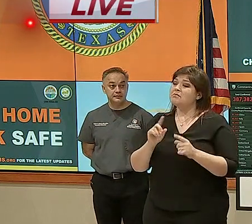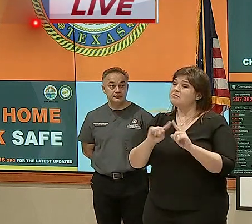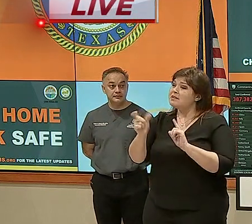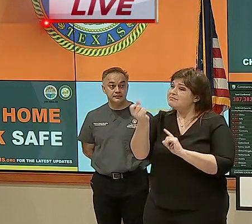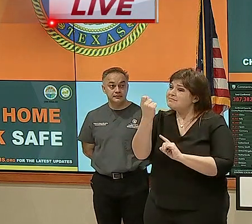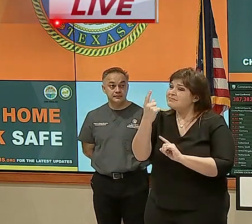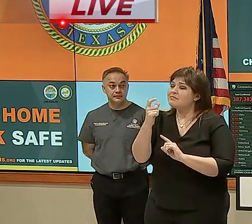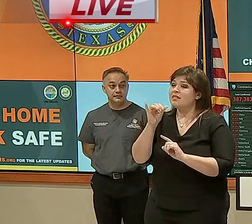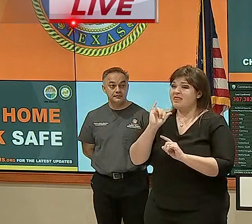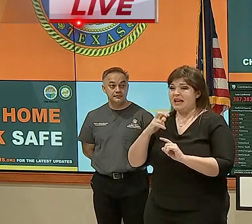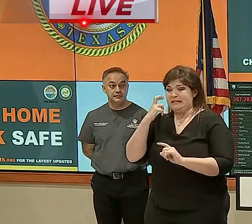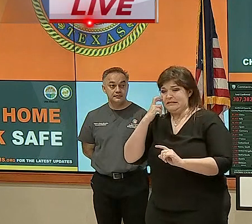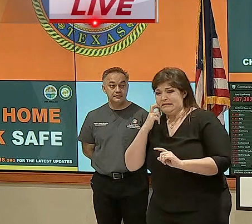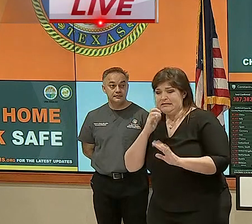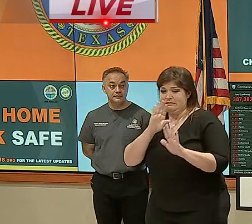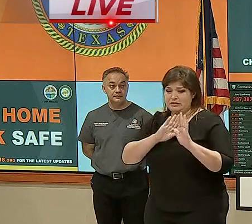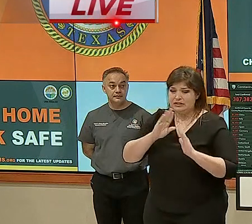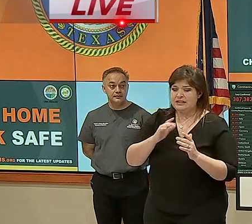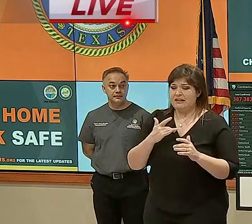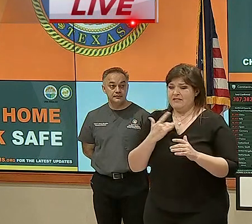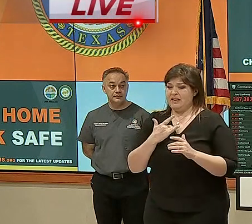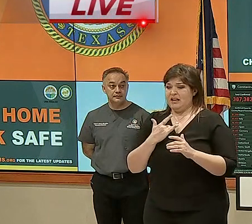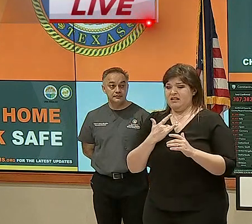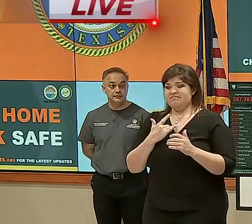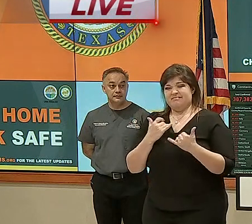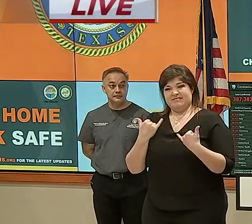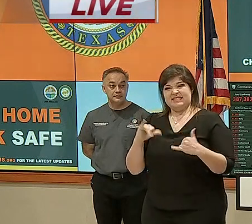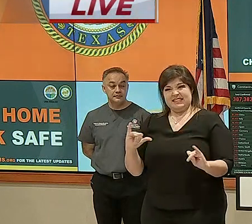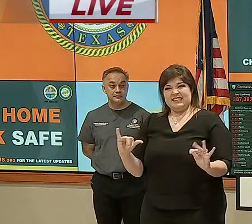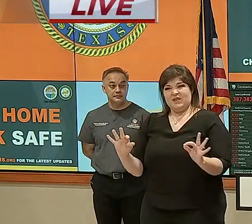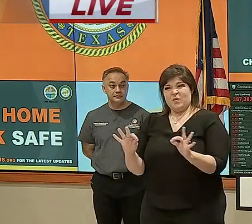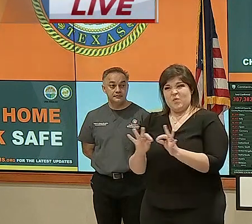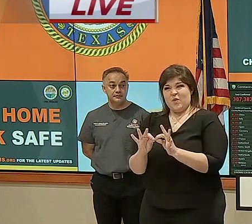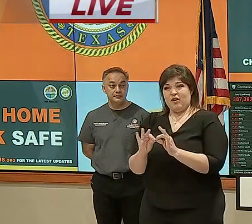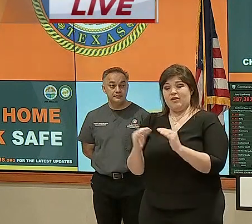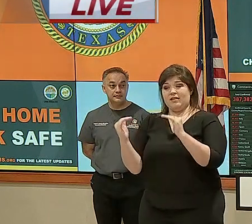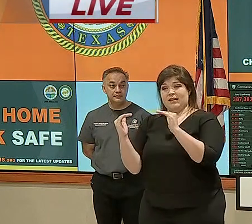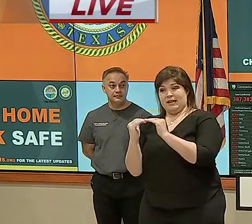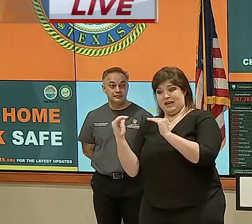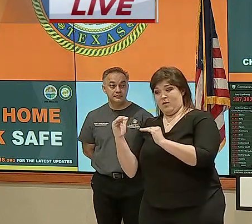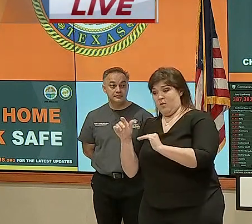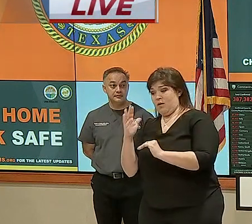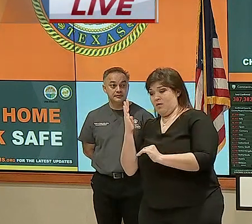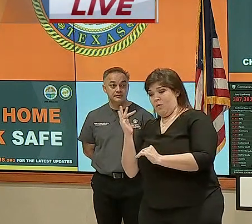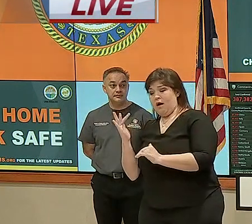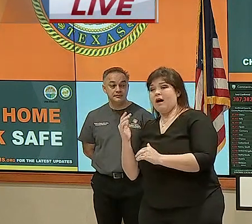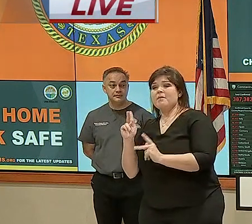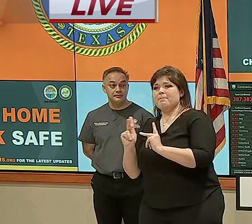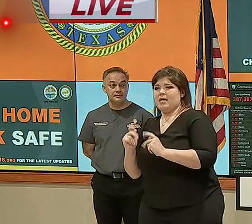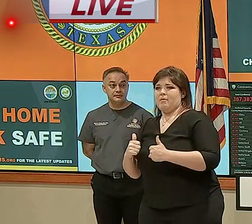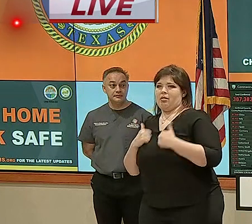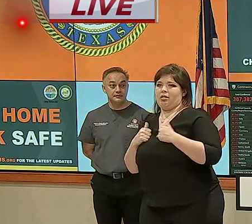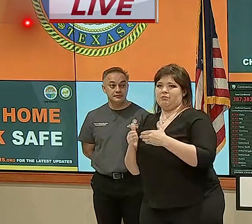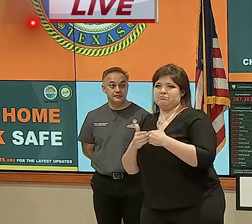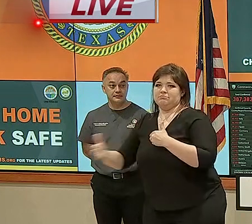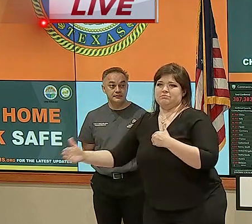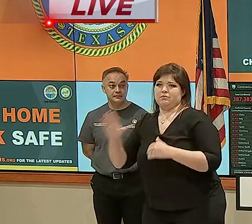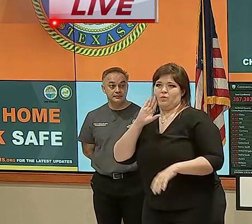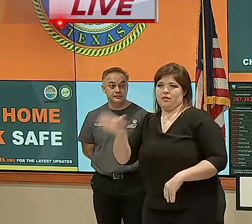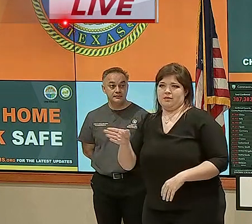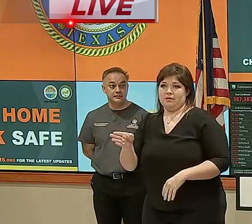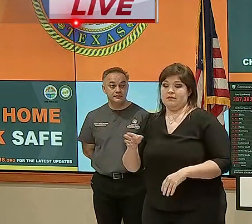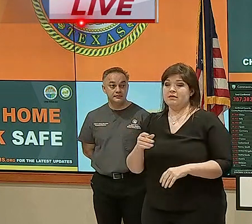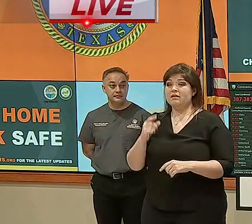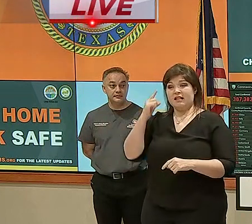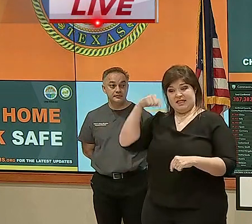we have a choice based on the healthcare advice and that we are given? No. Did we come to this point easily?